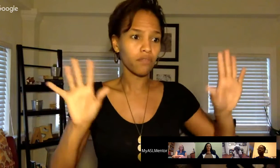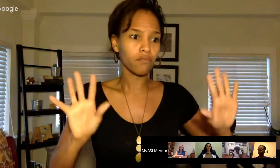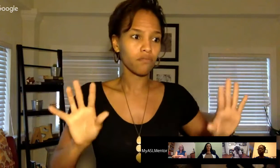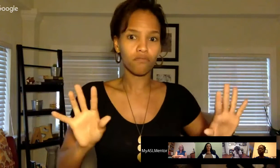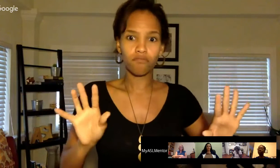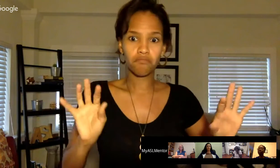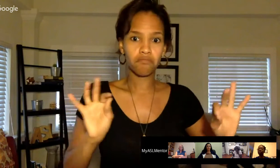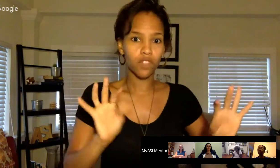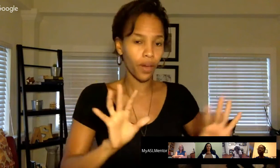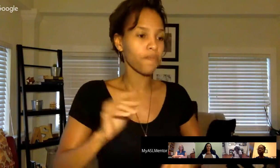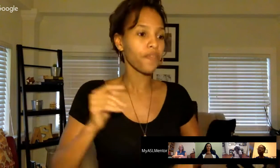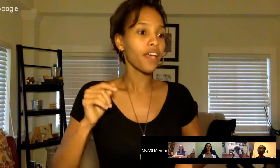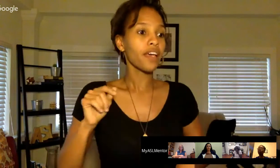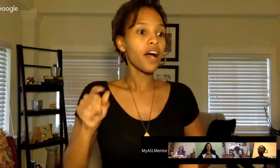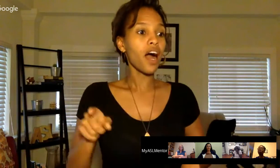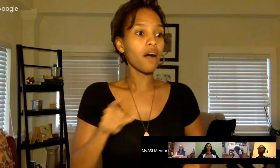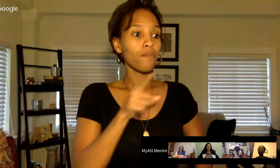Okay.